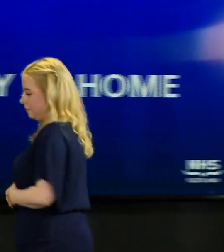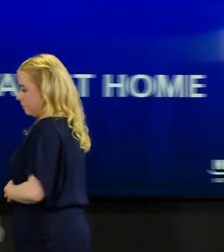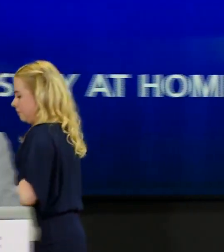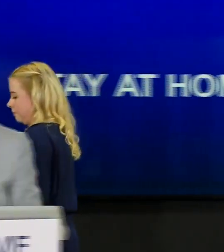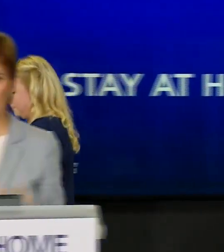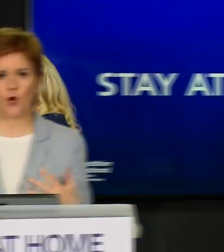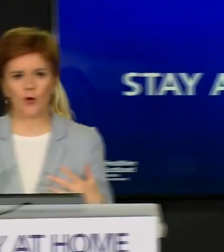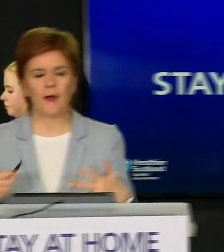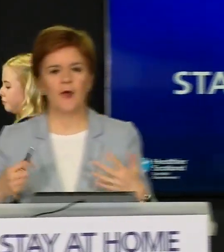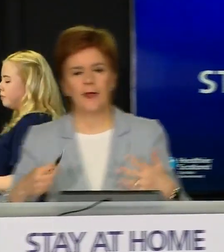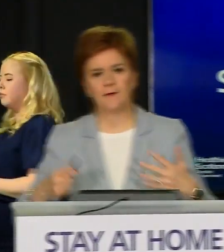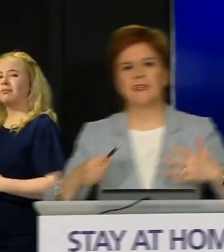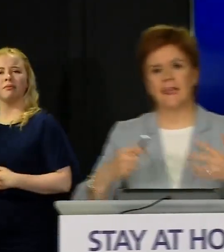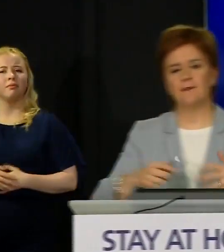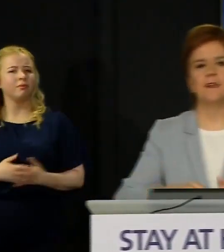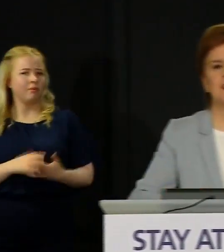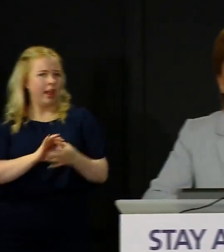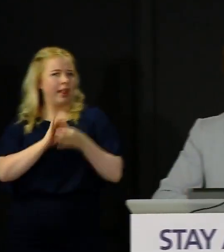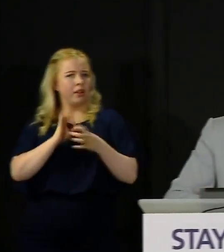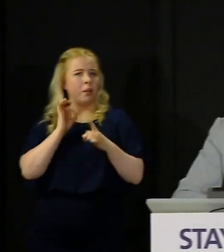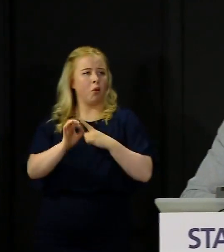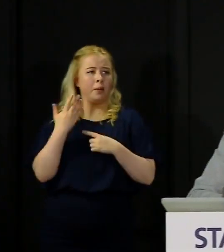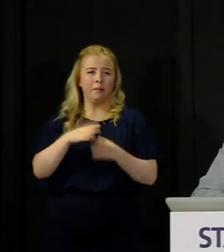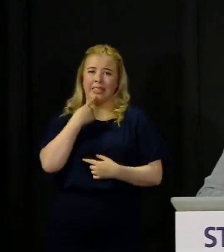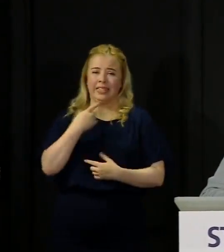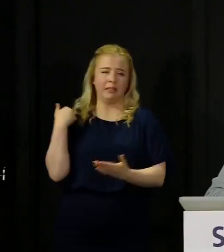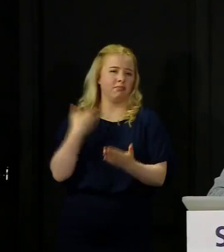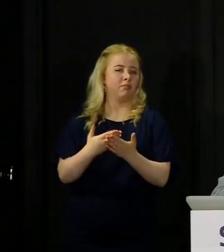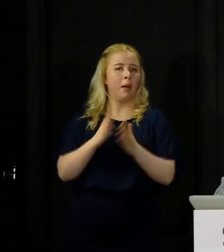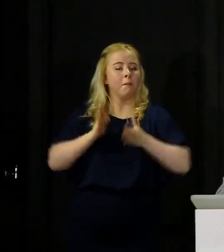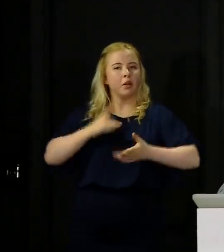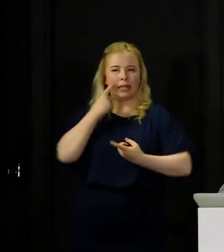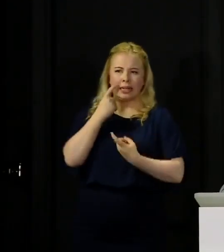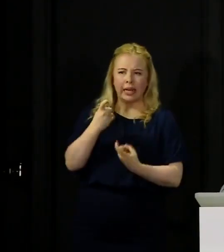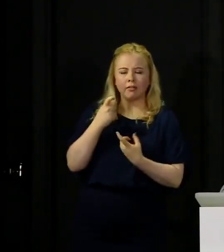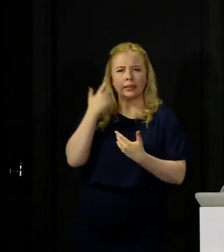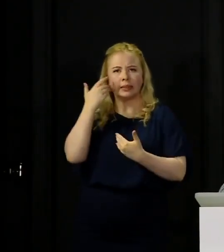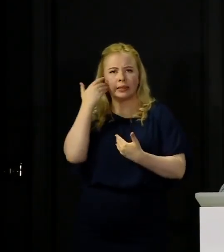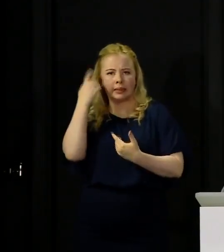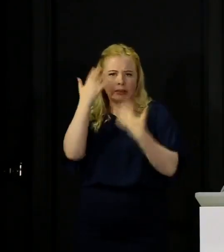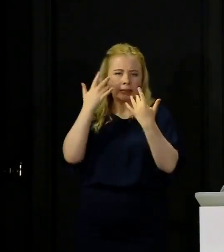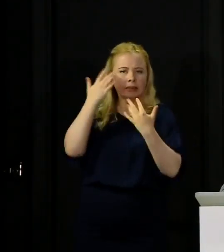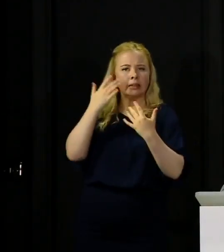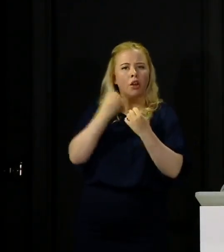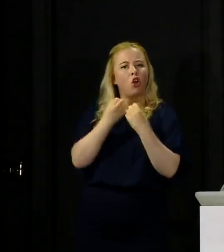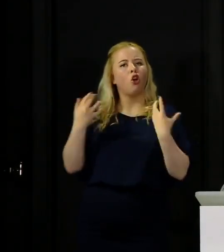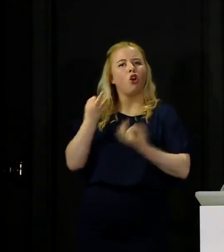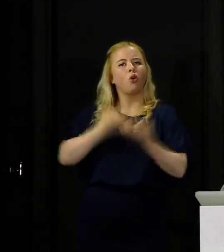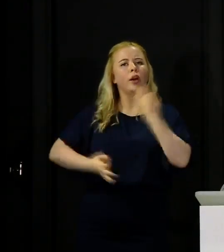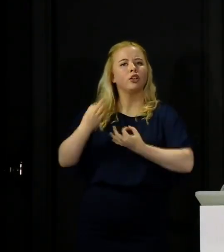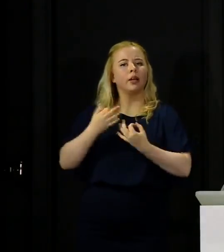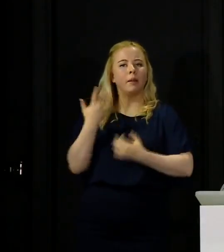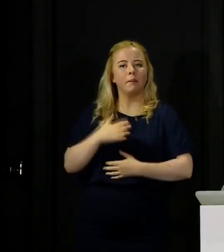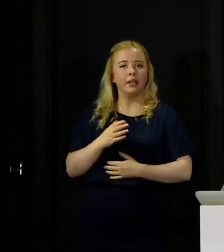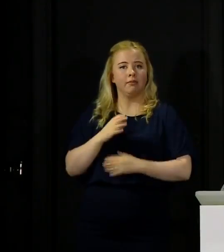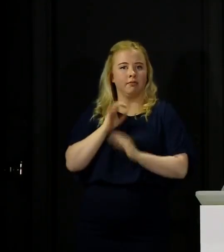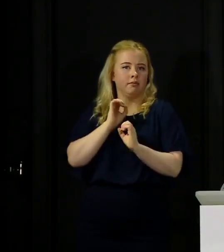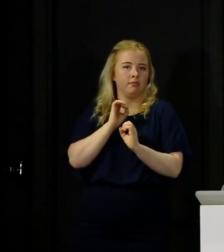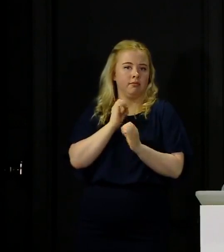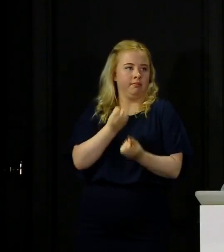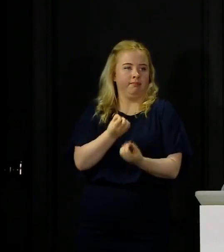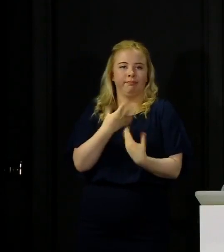I've made here all along about how we have to carefully consider some of these things. Many of the questions we get at these updates, and this is